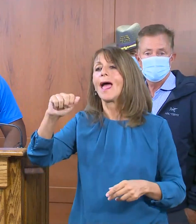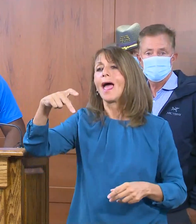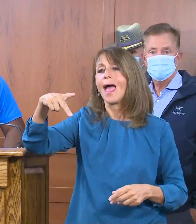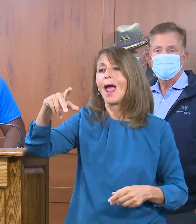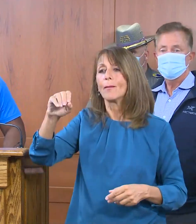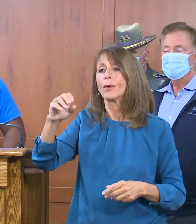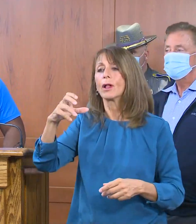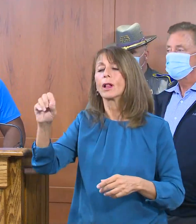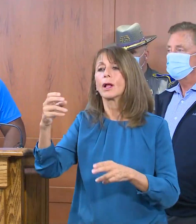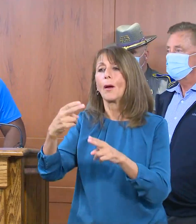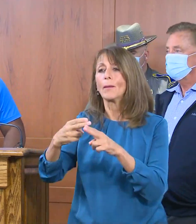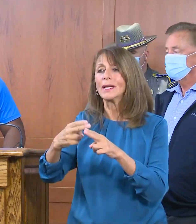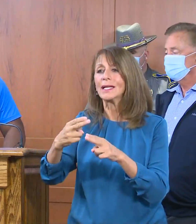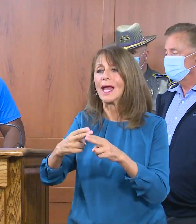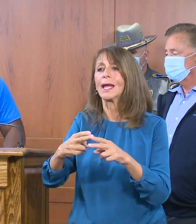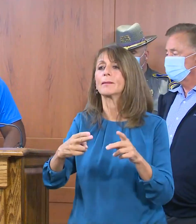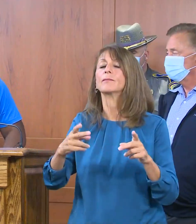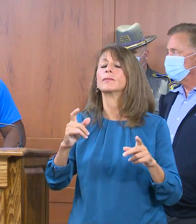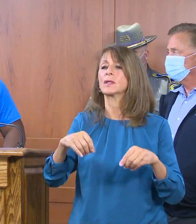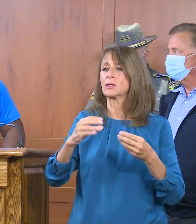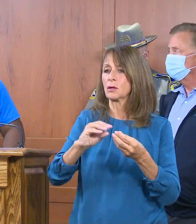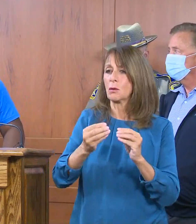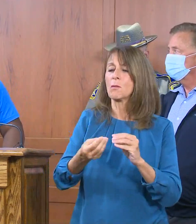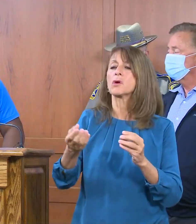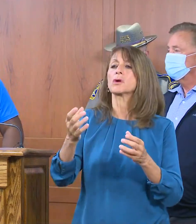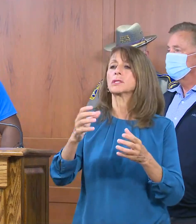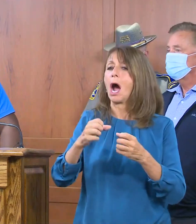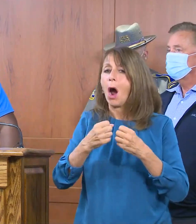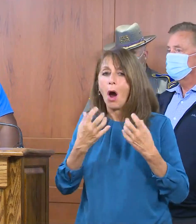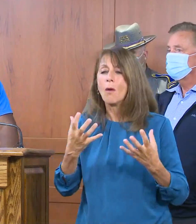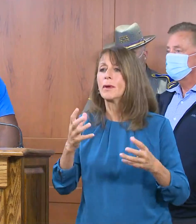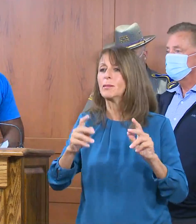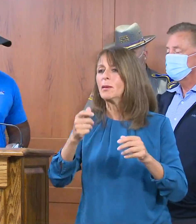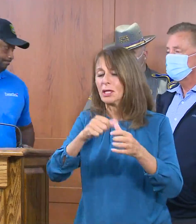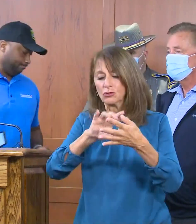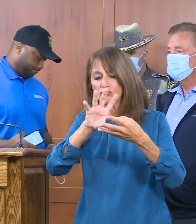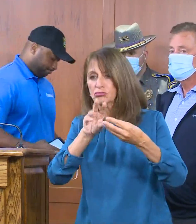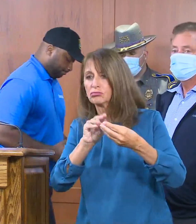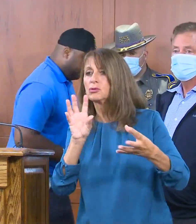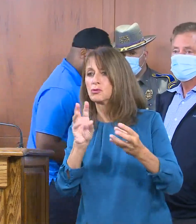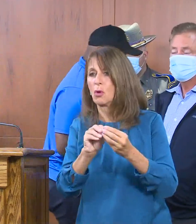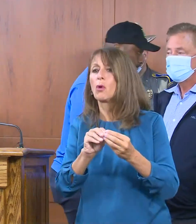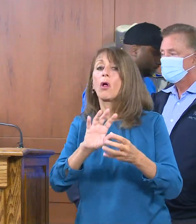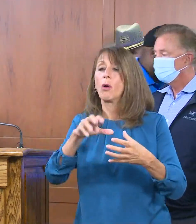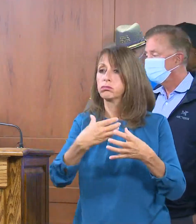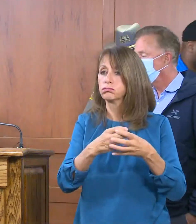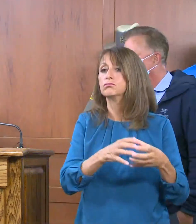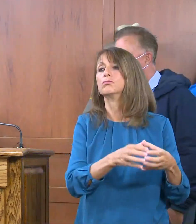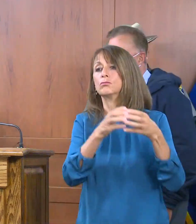Guilford is 69, West Haven 71. Thank you so much.